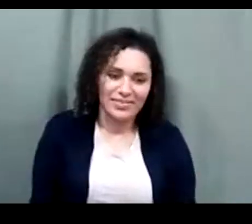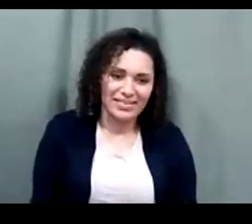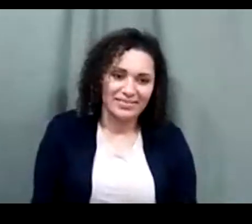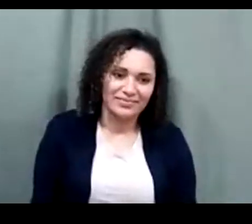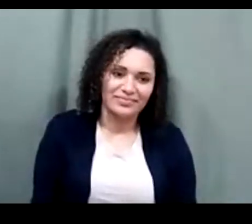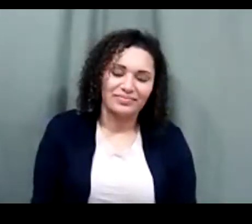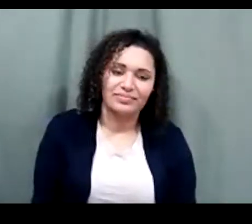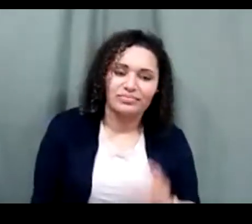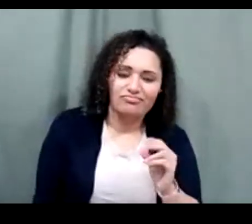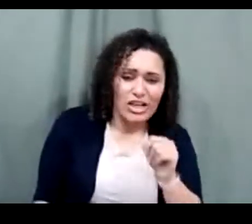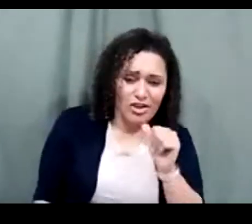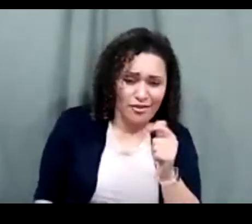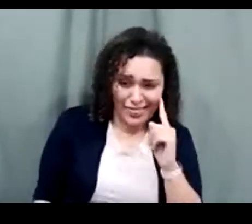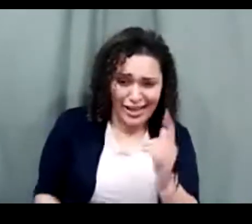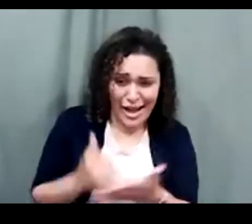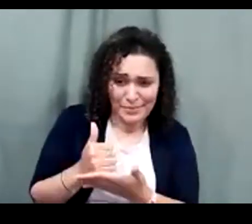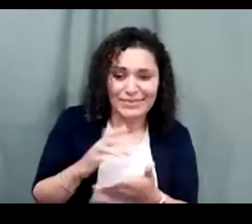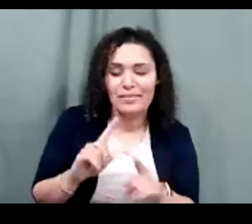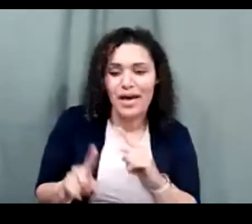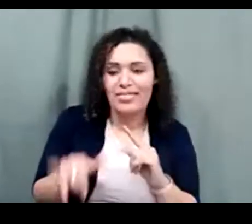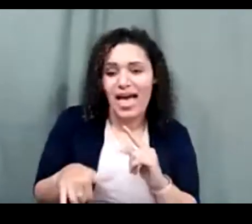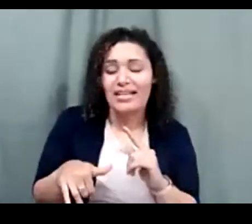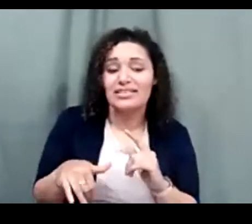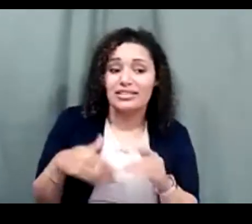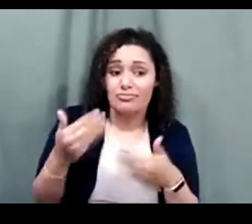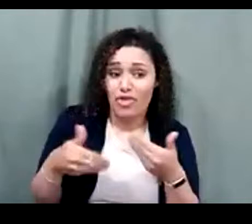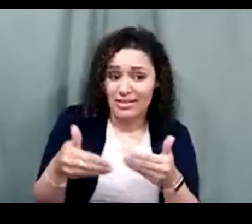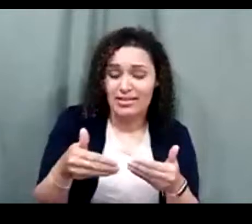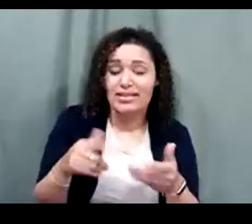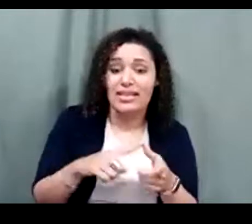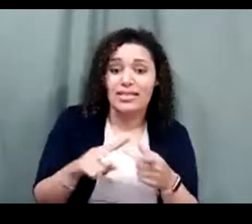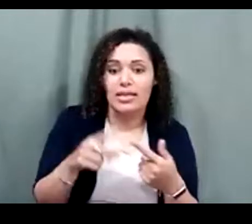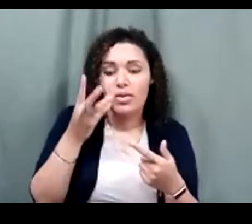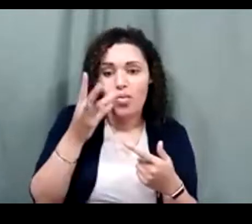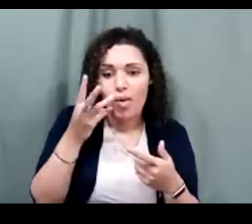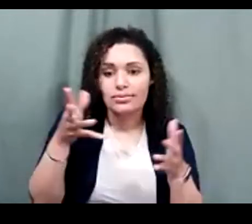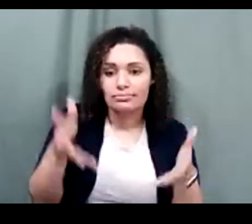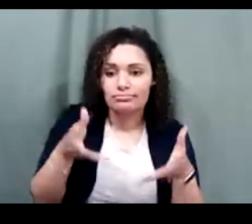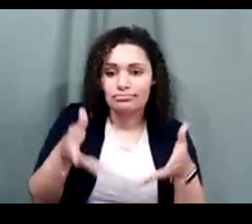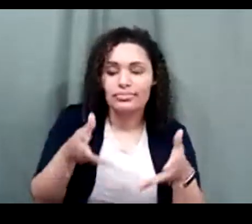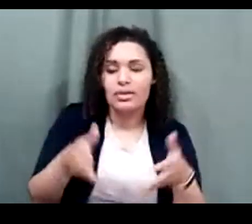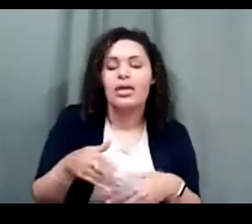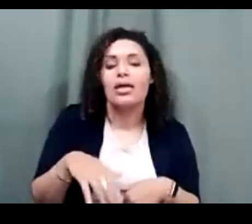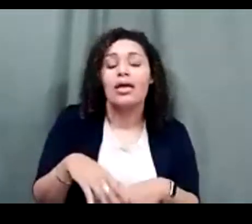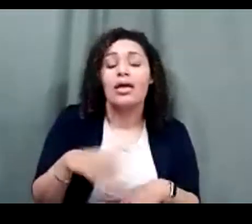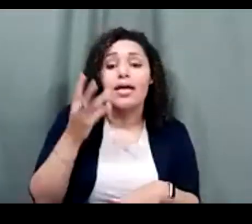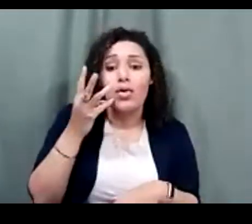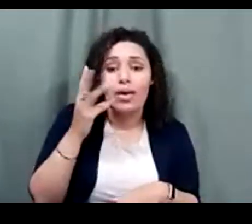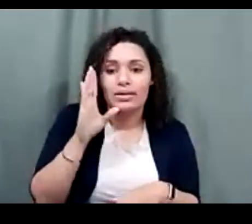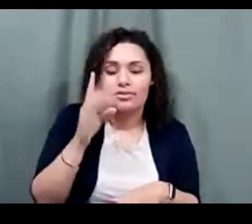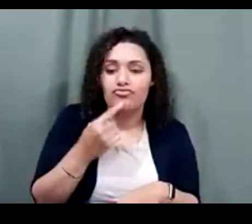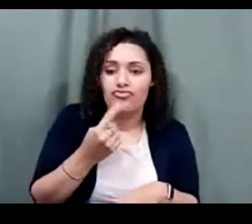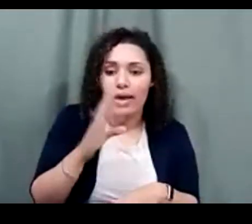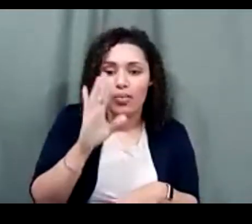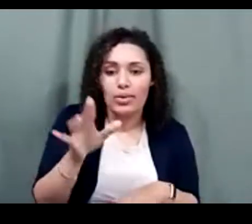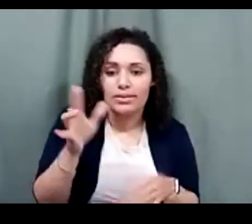So that's the pump over process. And then, so then we let the wines kind of sit, and the reds will sit in tank. Usually the